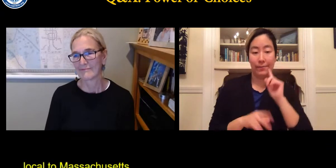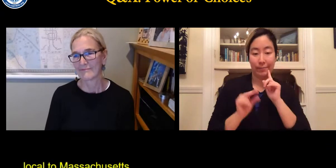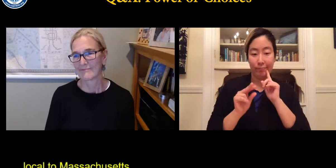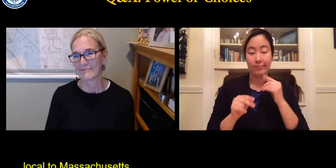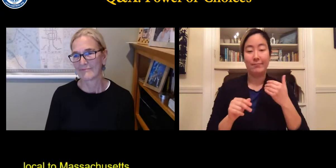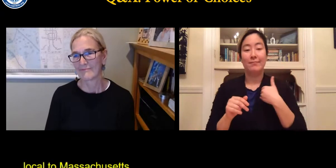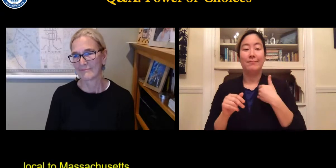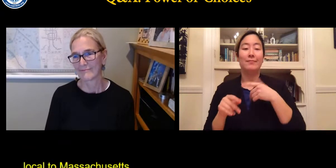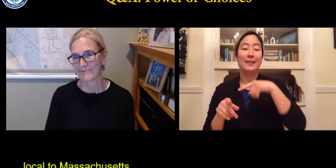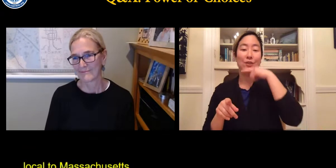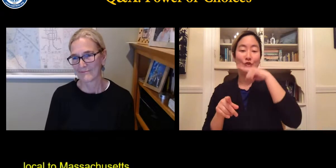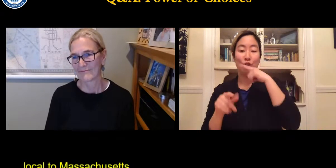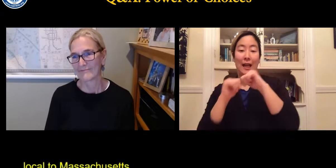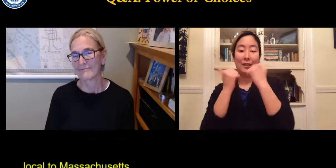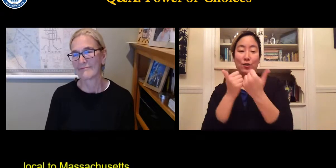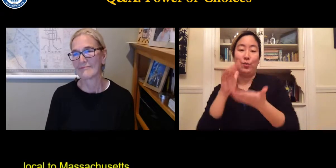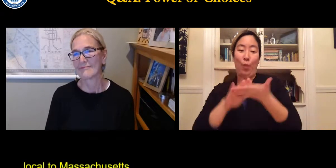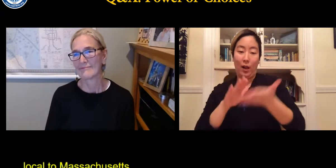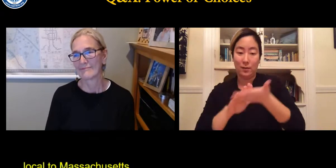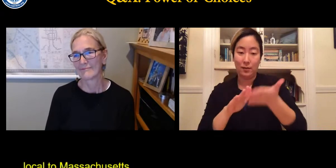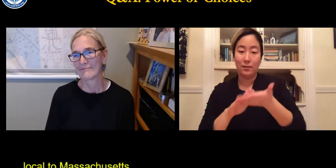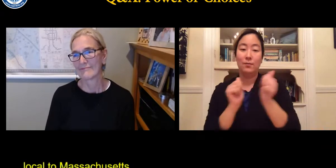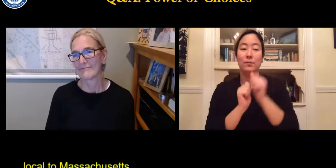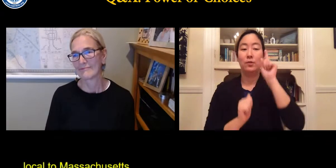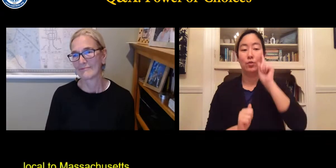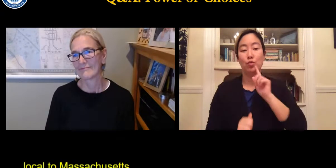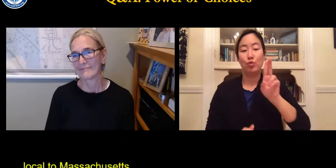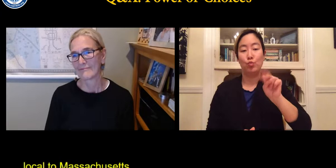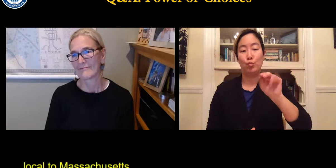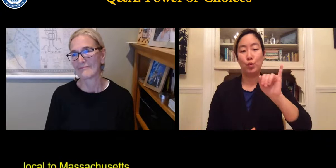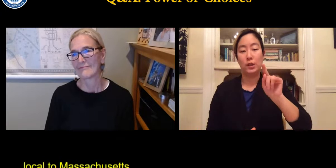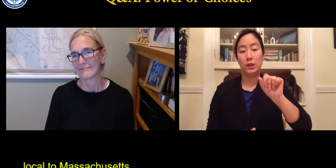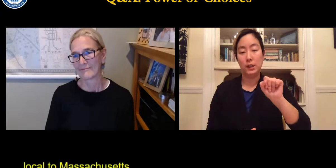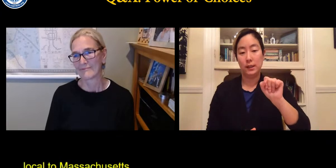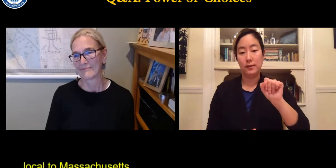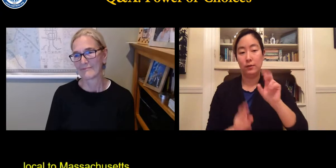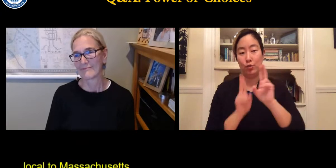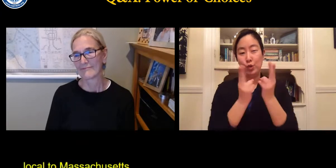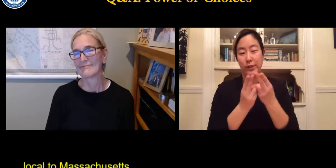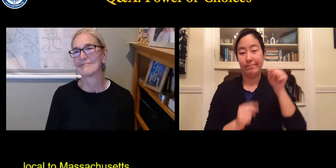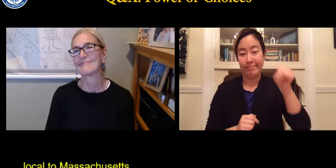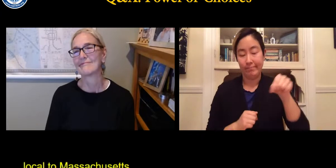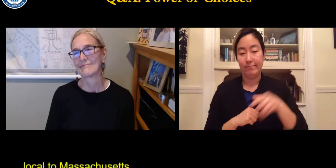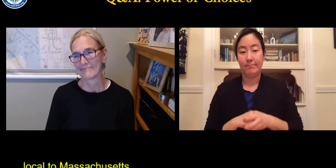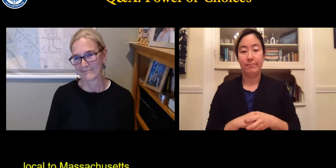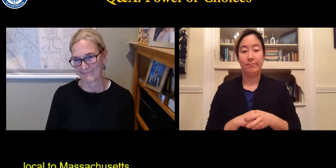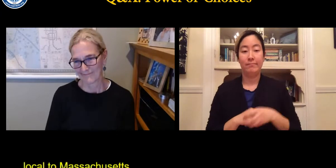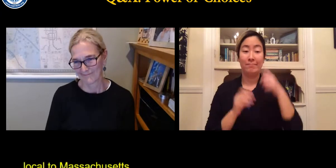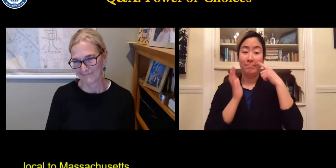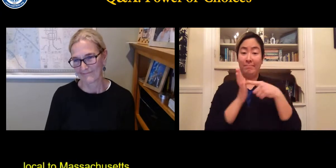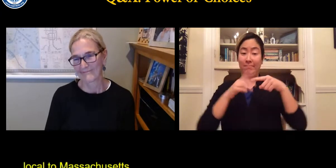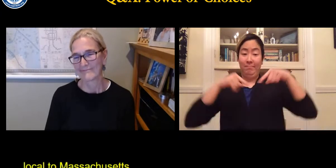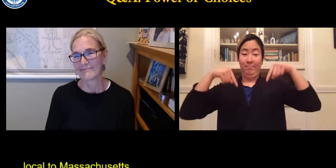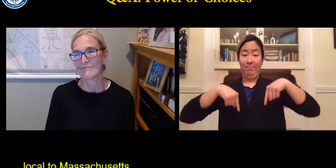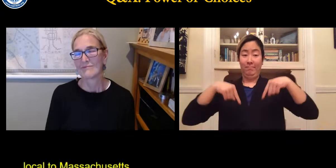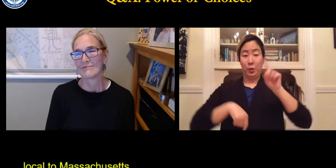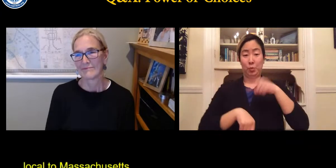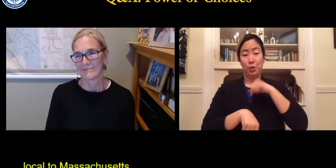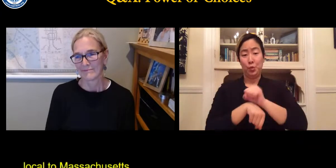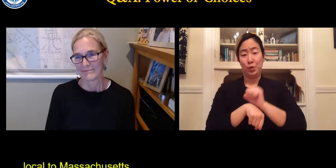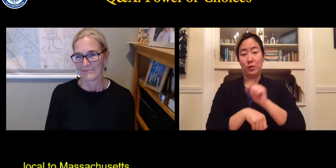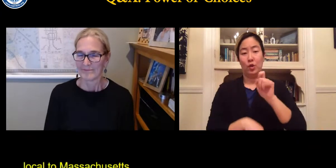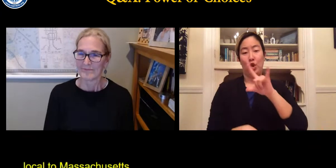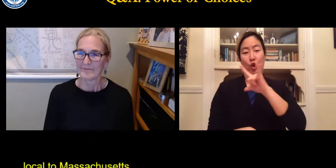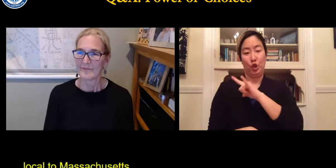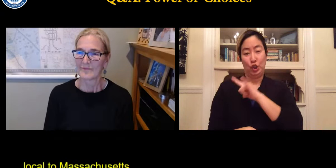positions. Some hospitals have them, but they are not deaf psychiatrists. Some are hearing hospitals that